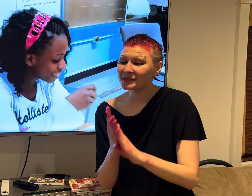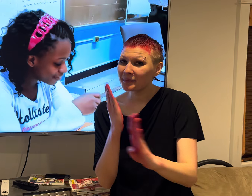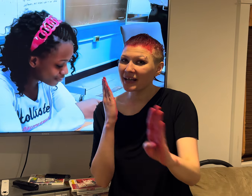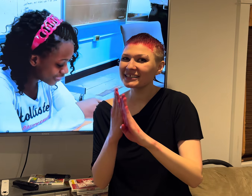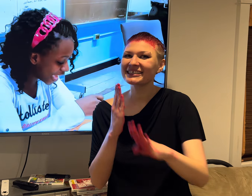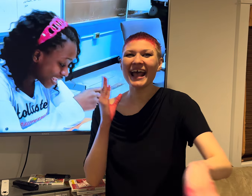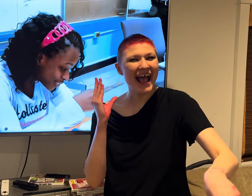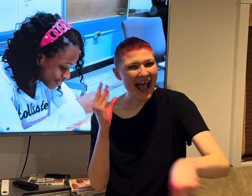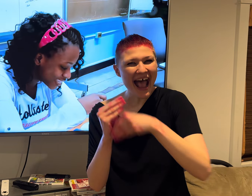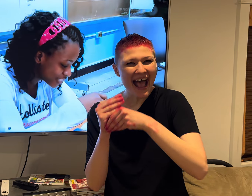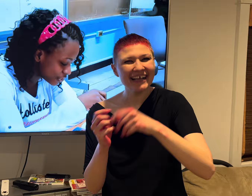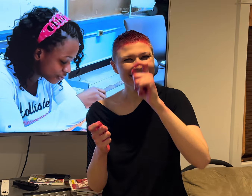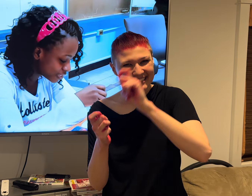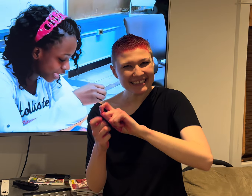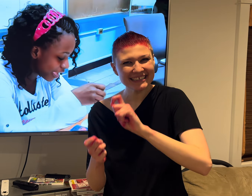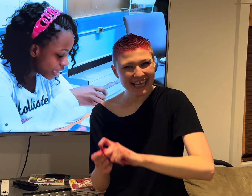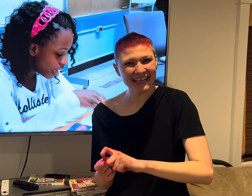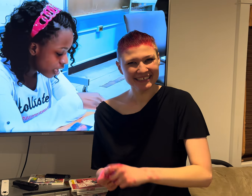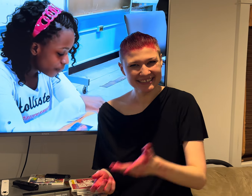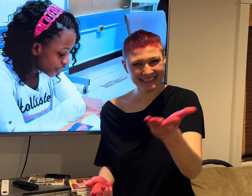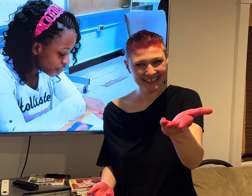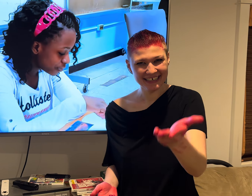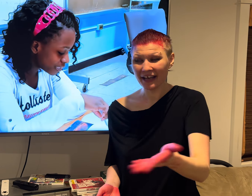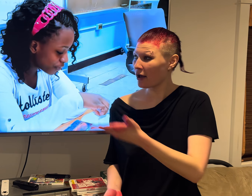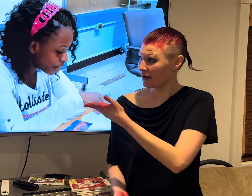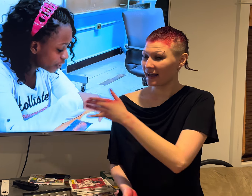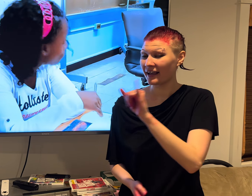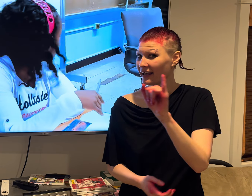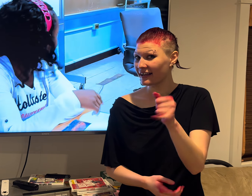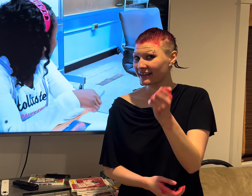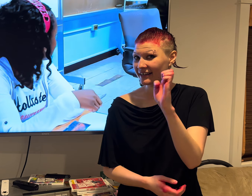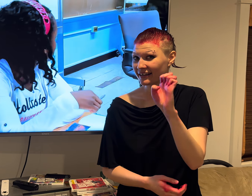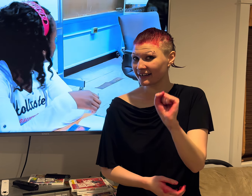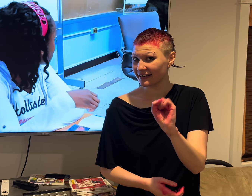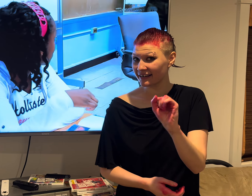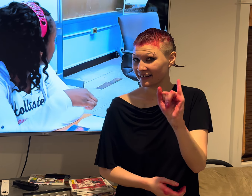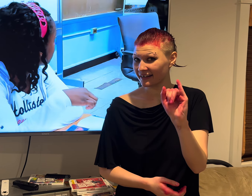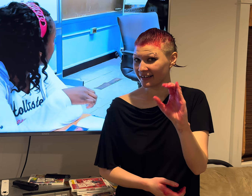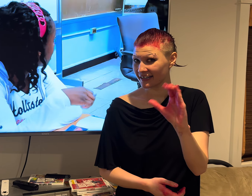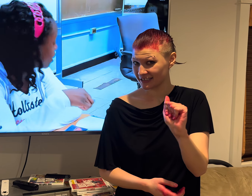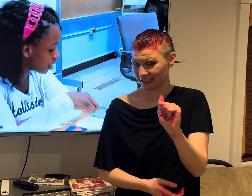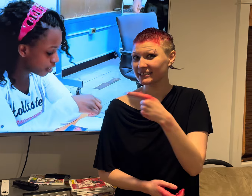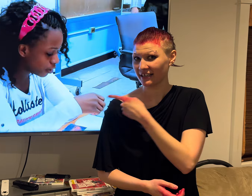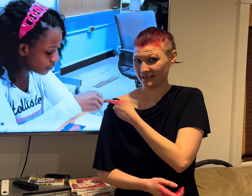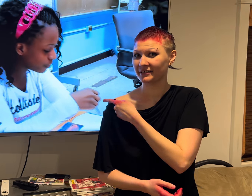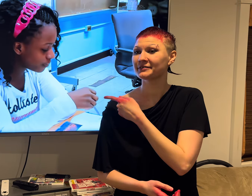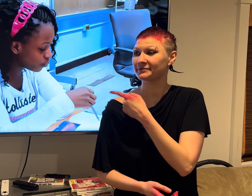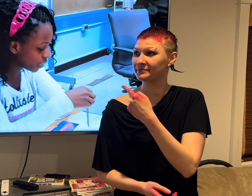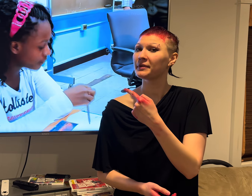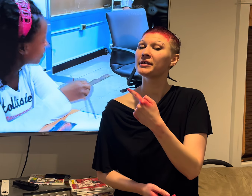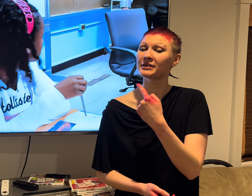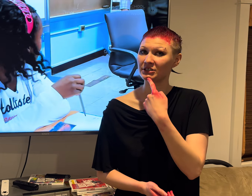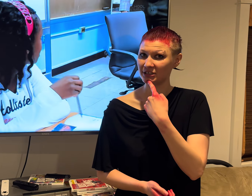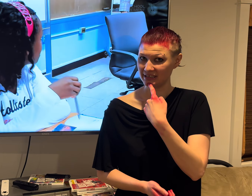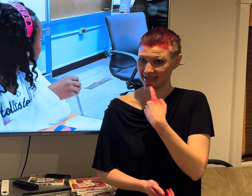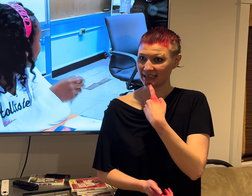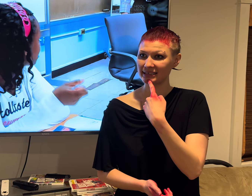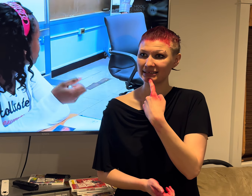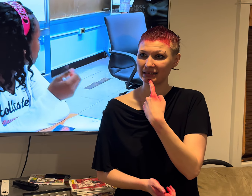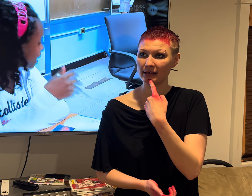The last one shows that that person was probably running and waiting for the bus, and it actually left.